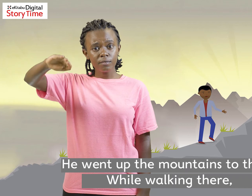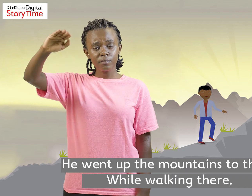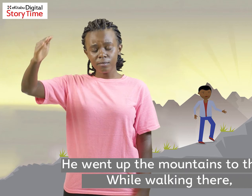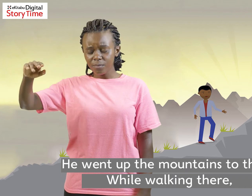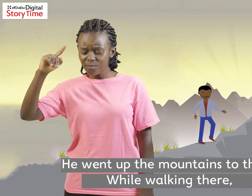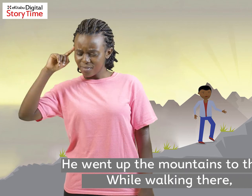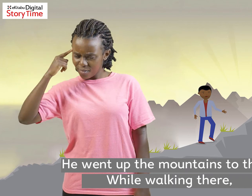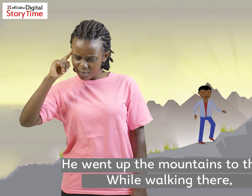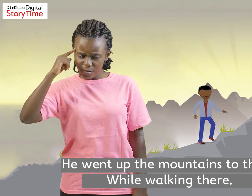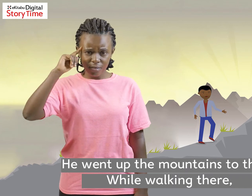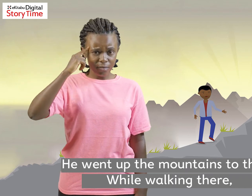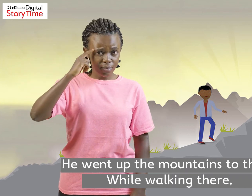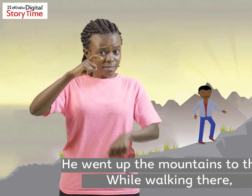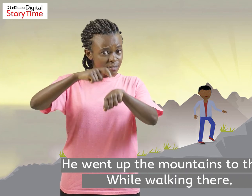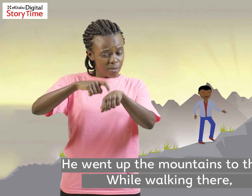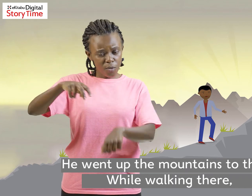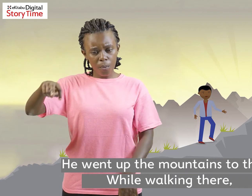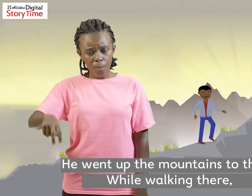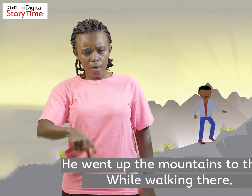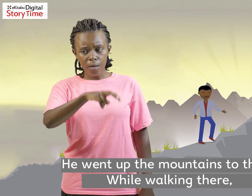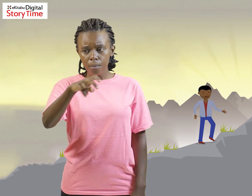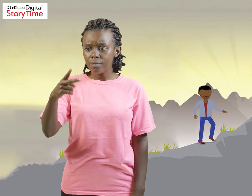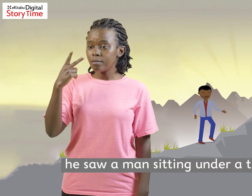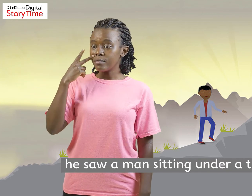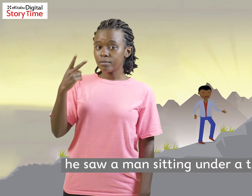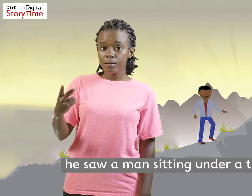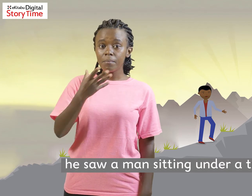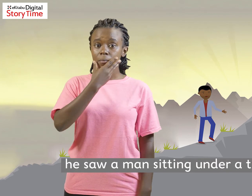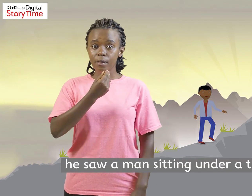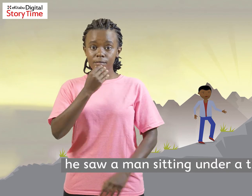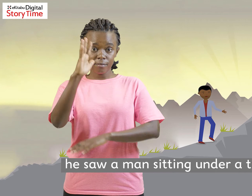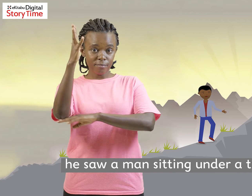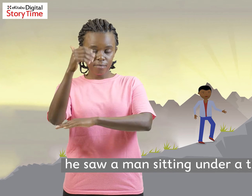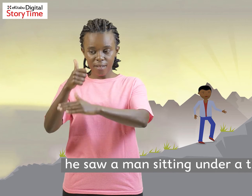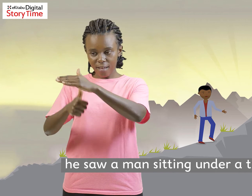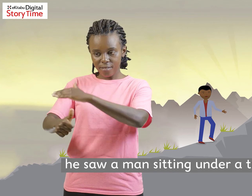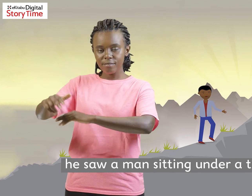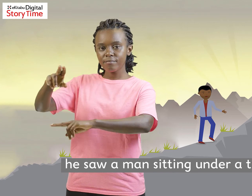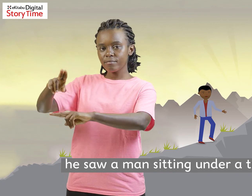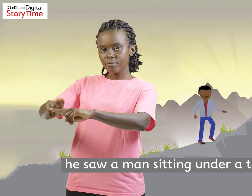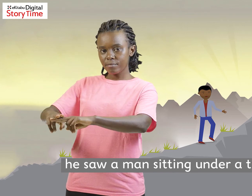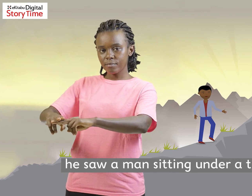think. While walking there, he saw a man sitting under a tree.